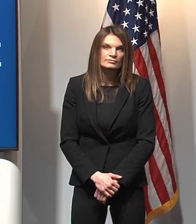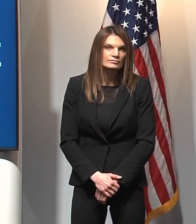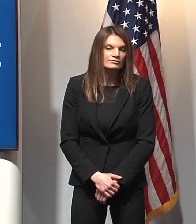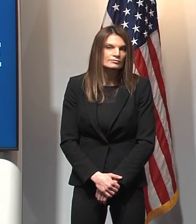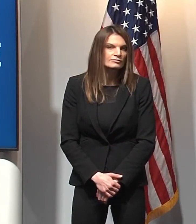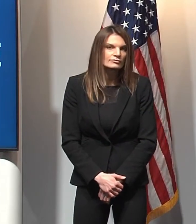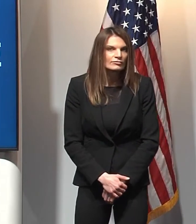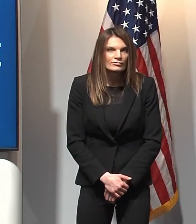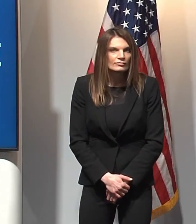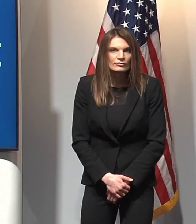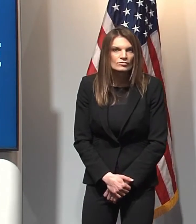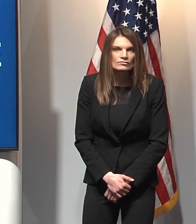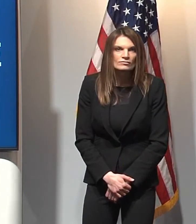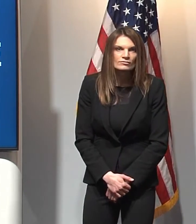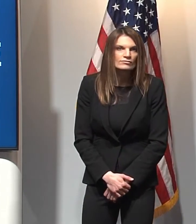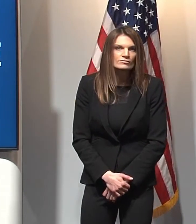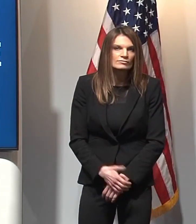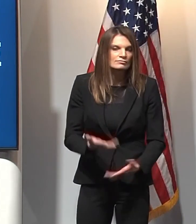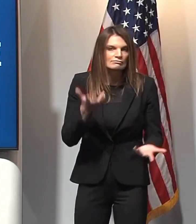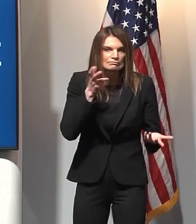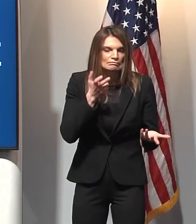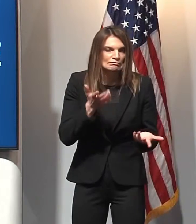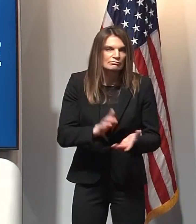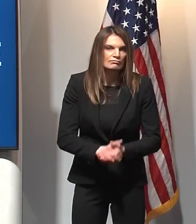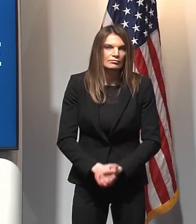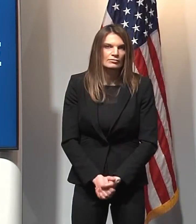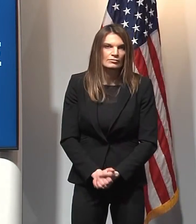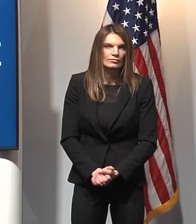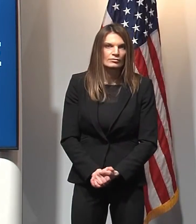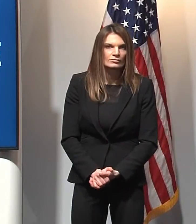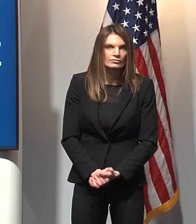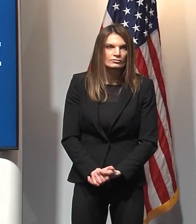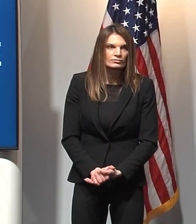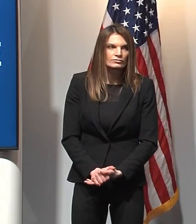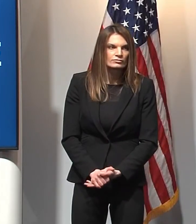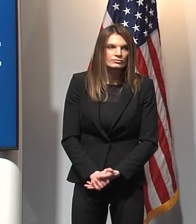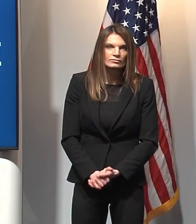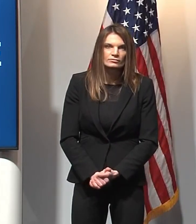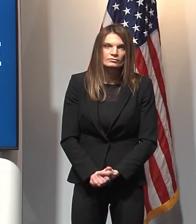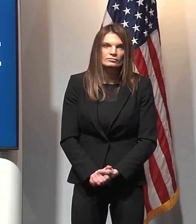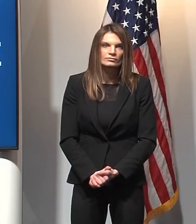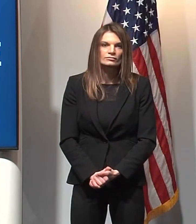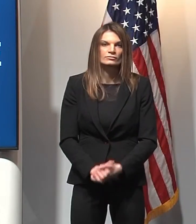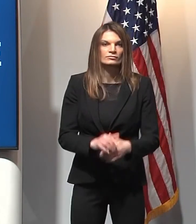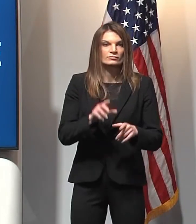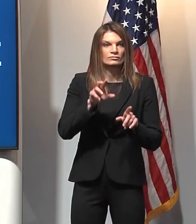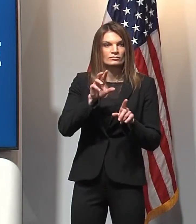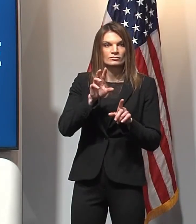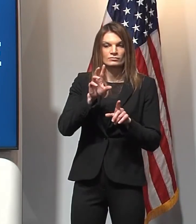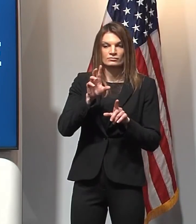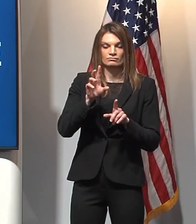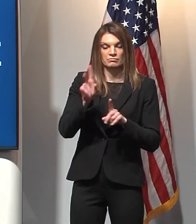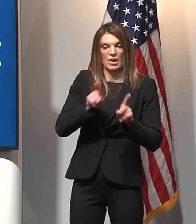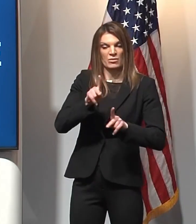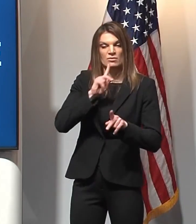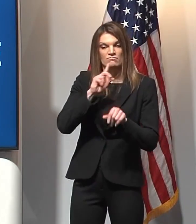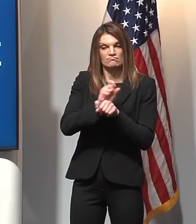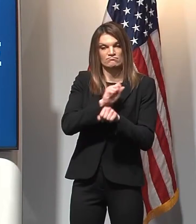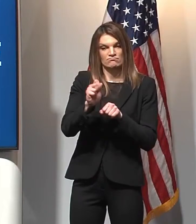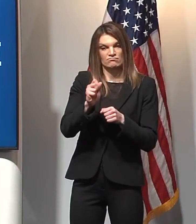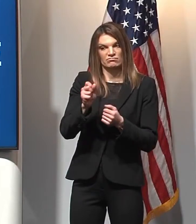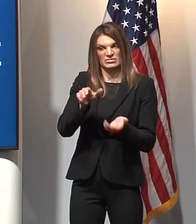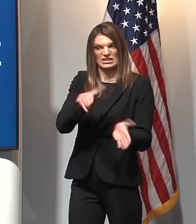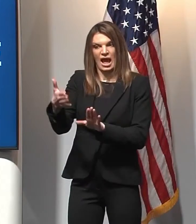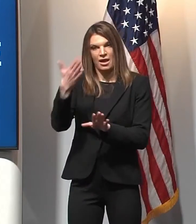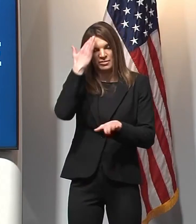I couldn't hear that last part. I thought that was the... Were lives lost as a result of transferring those patients into